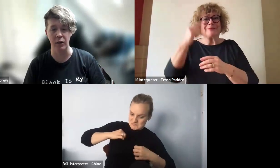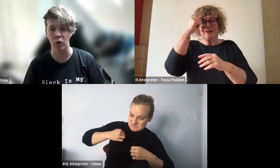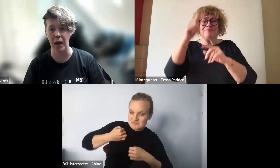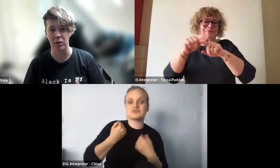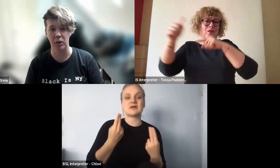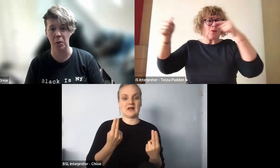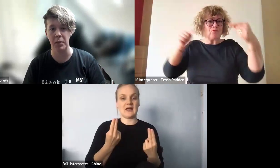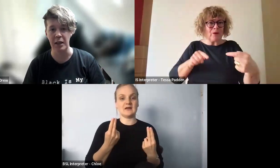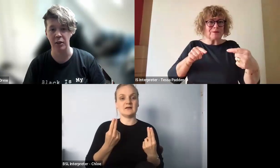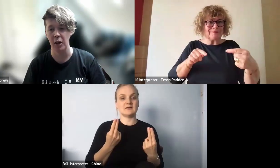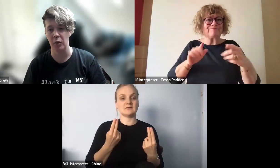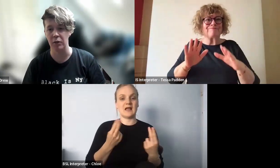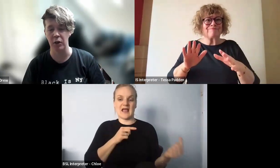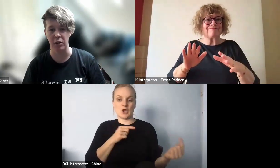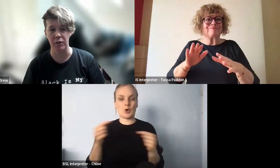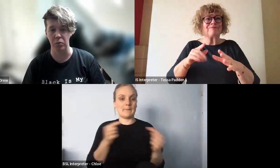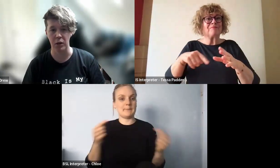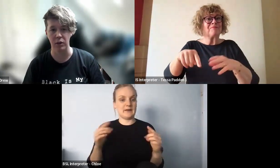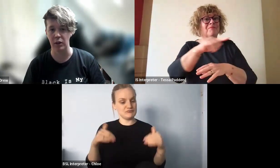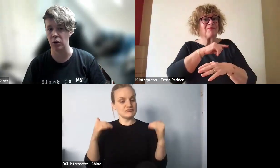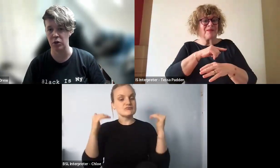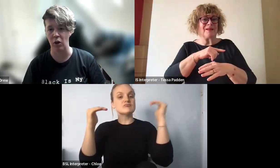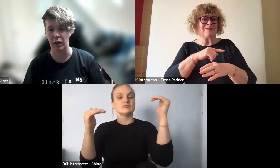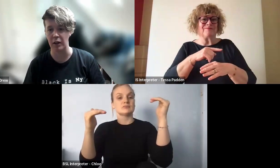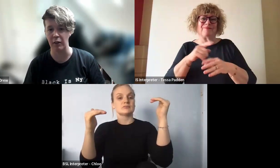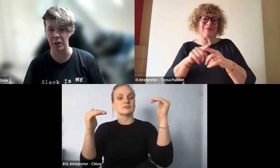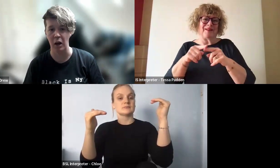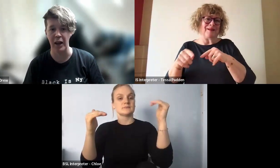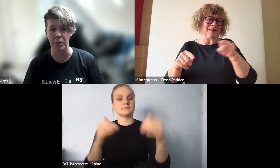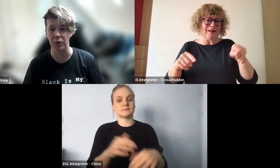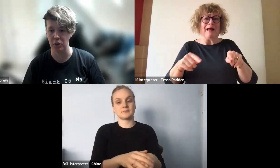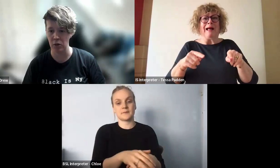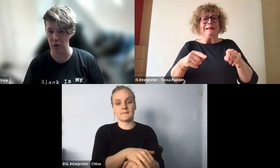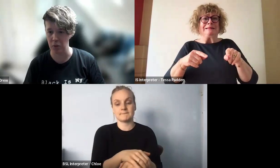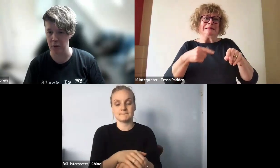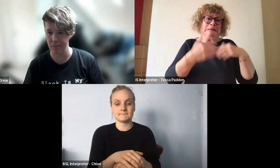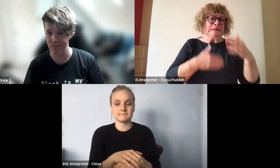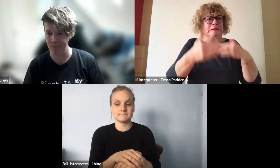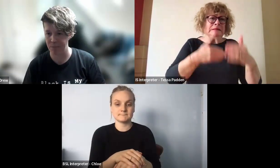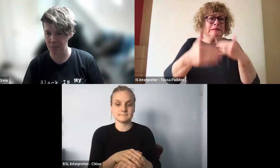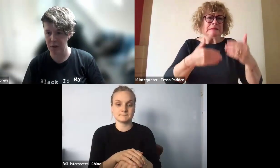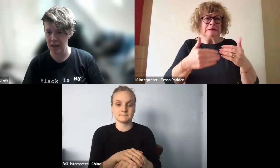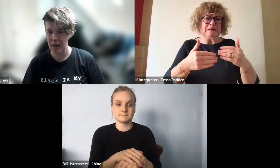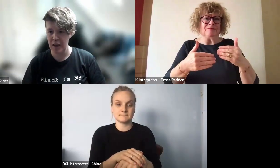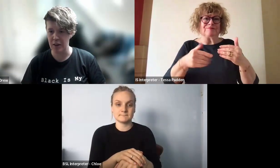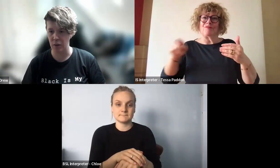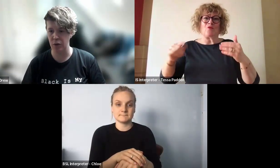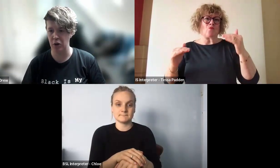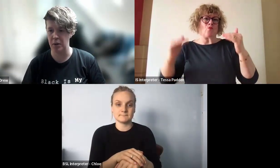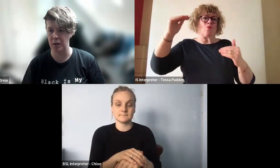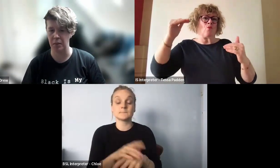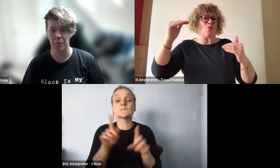upper hand, or perhaps to compete with adversaries that previously or historically they have been unable to do so with.